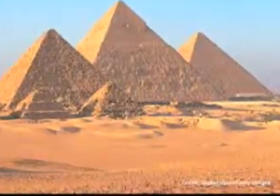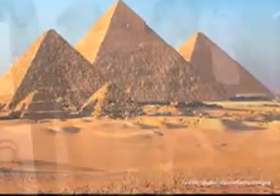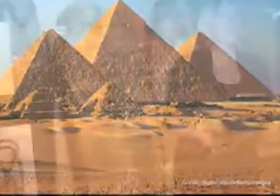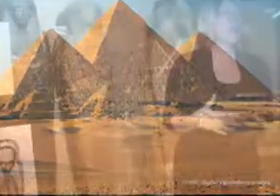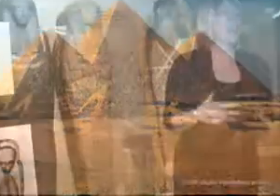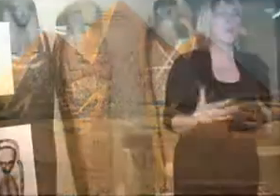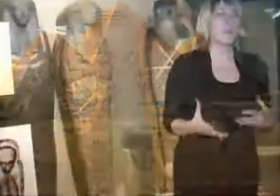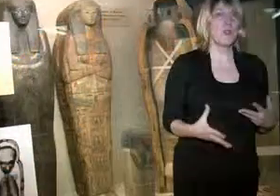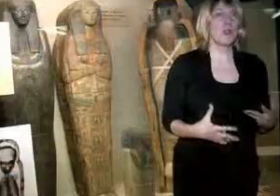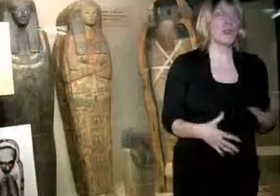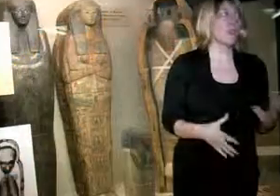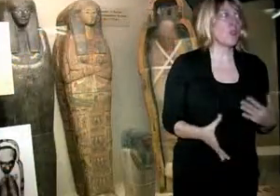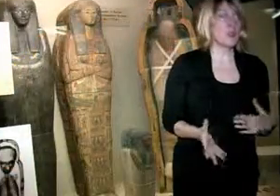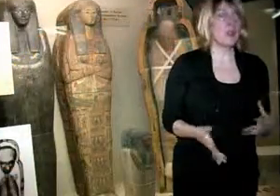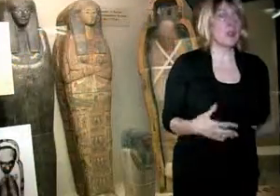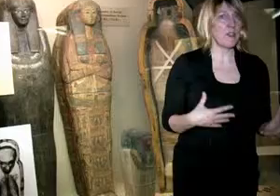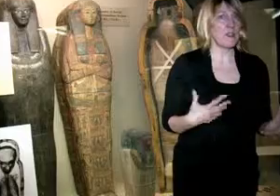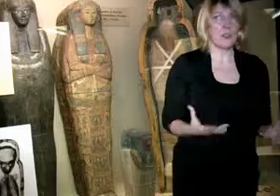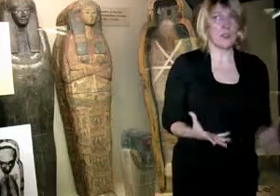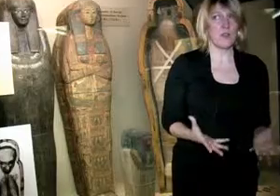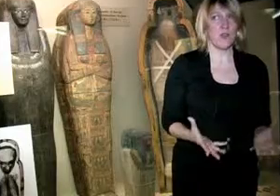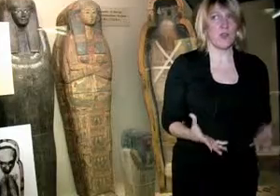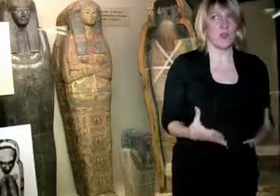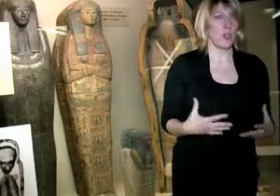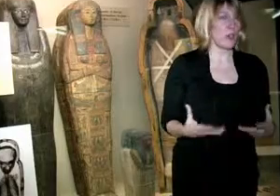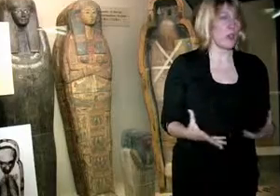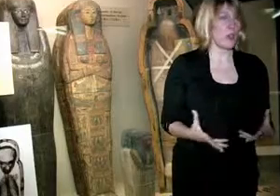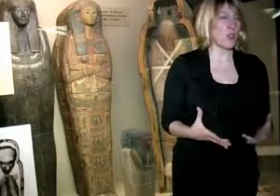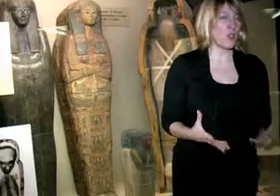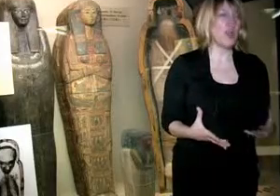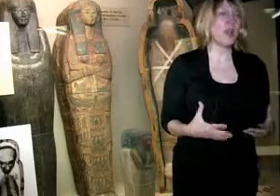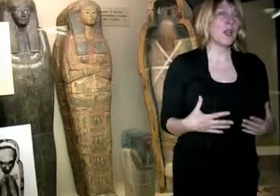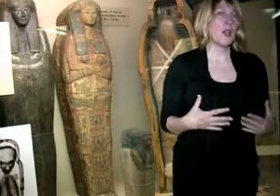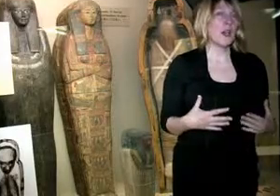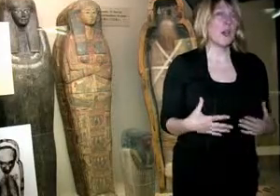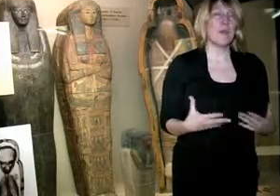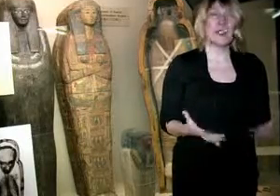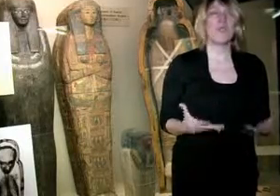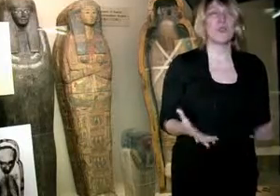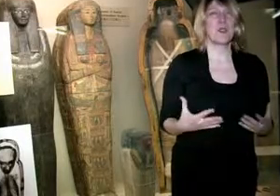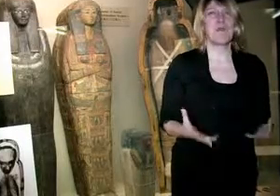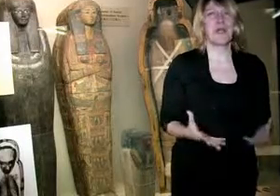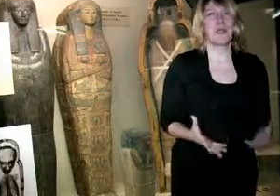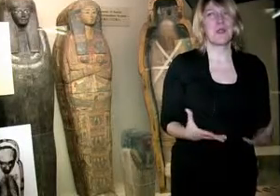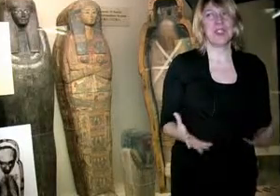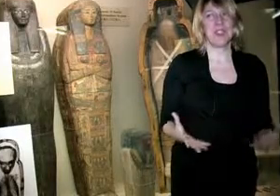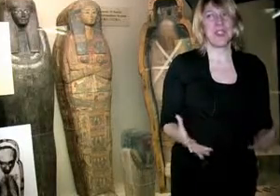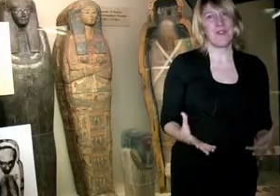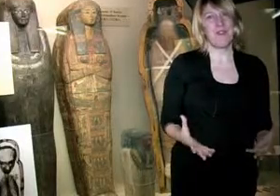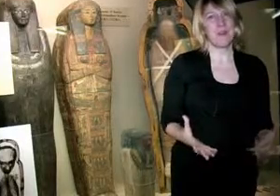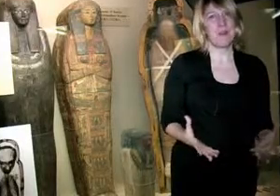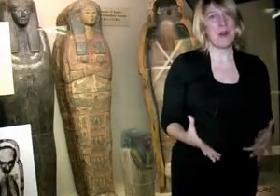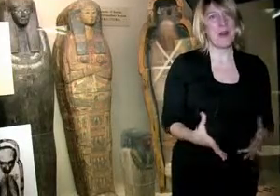mummified. There was no need to do a lot of preservation in order to make sure that the body was identifiable by the